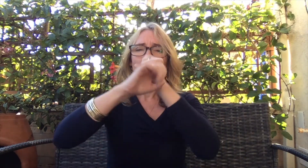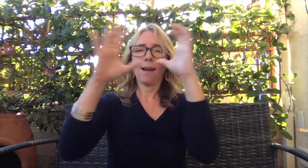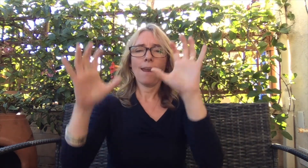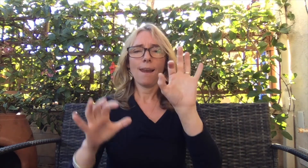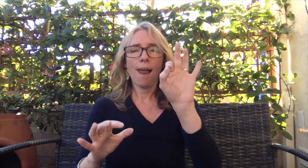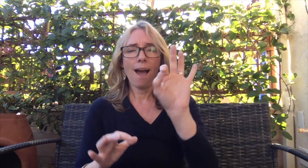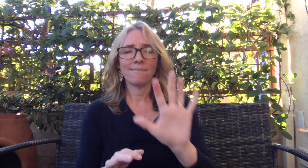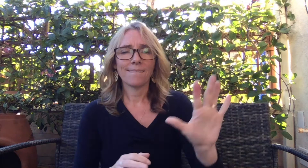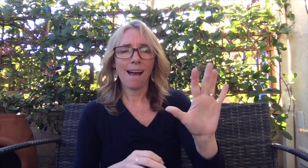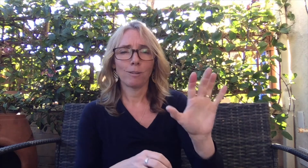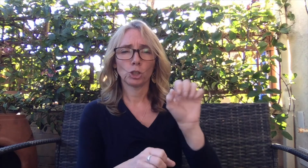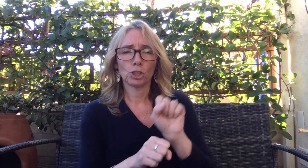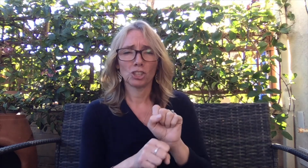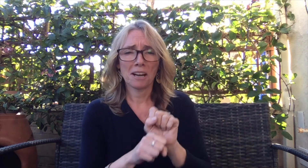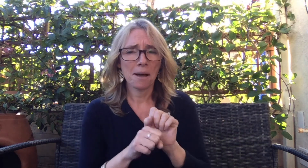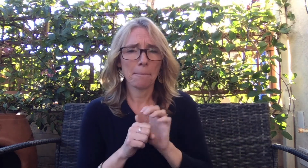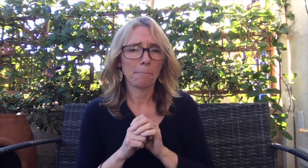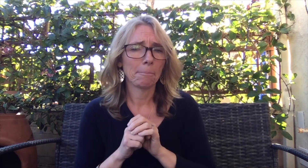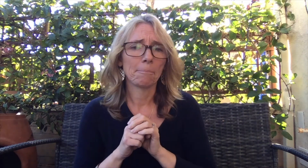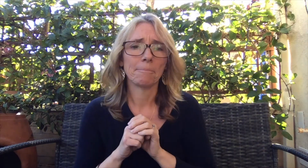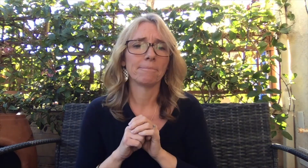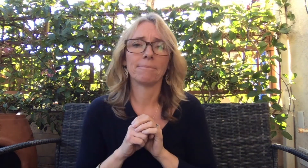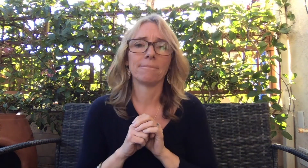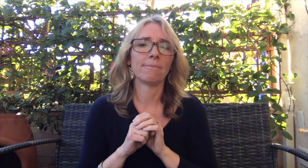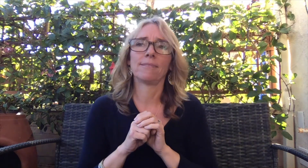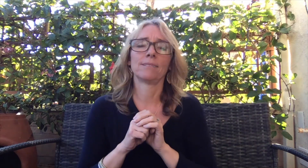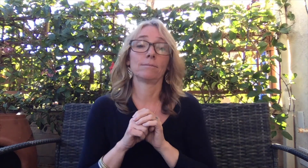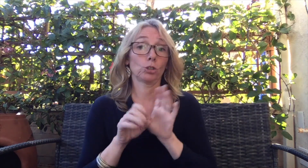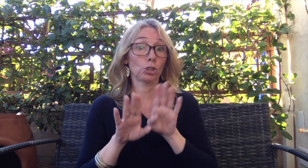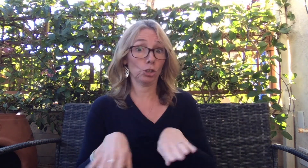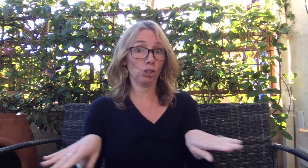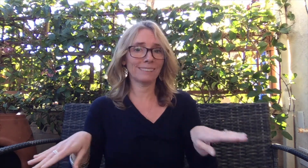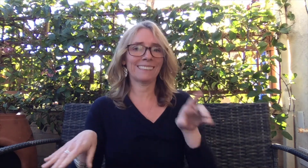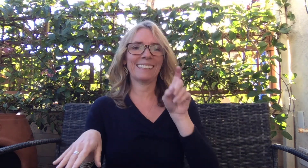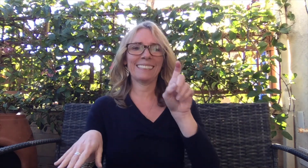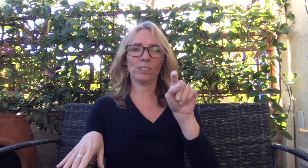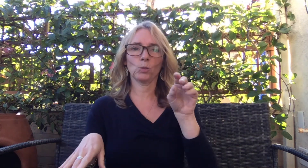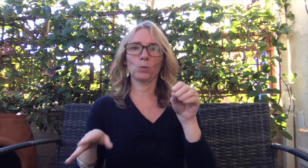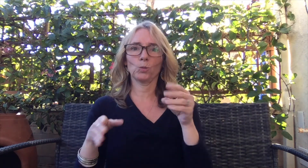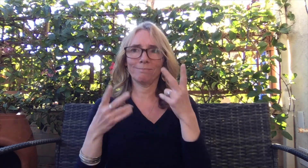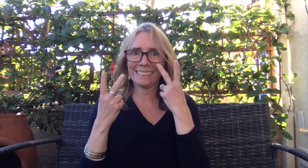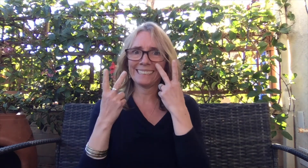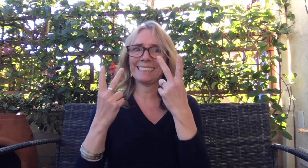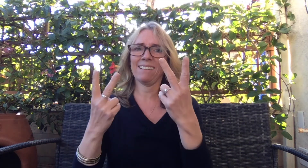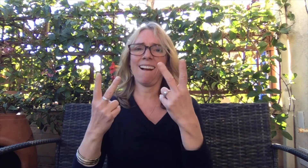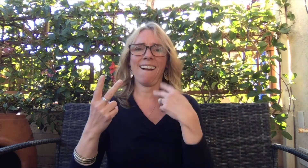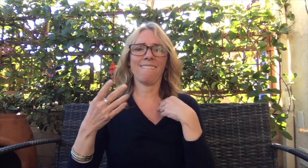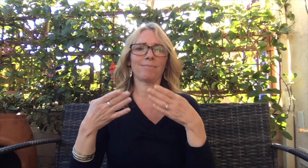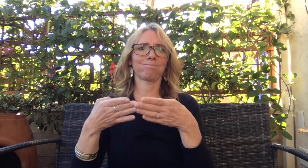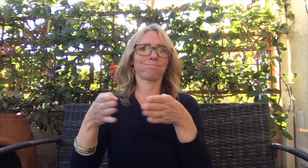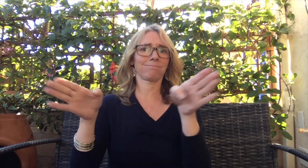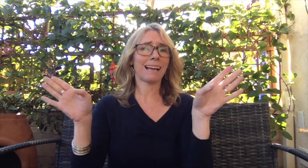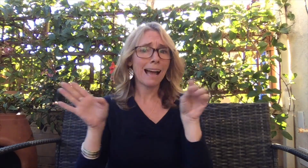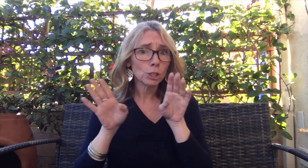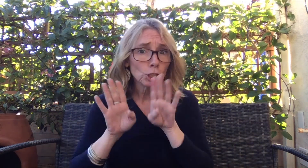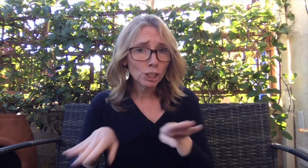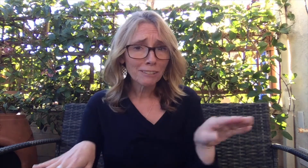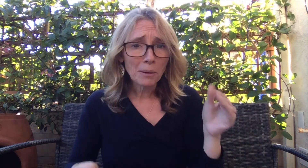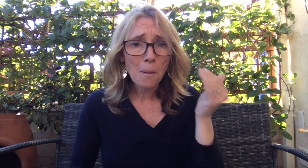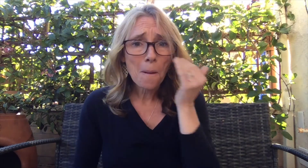firefighter or a truck driver, and they just don't have that typical 9 to 5 job. But